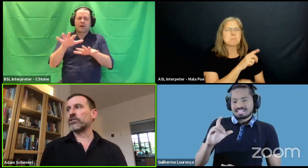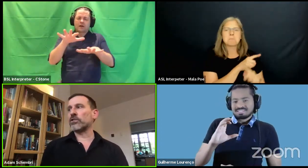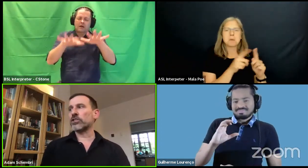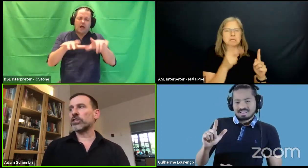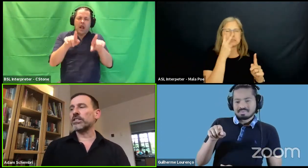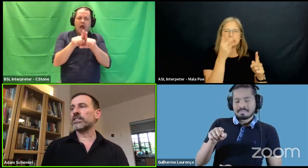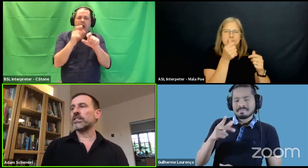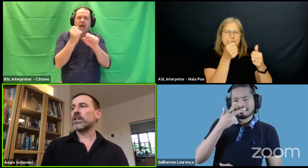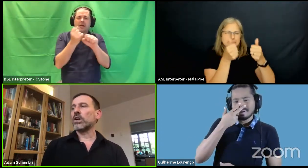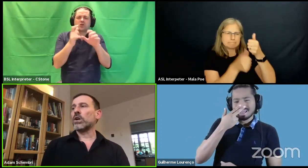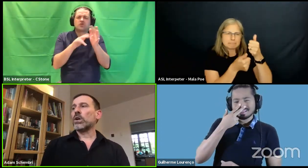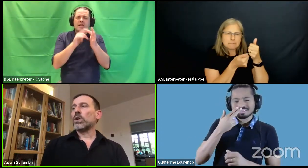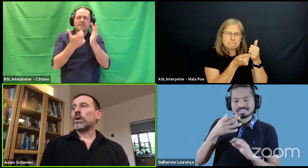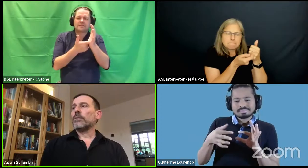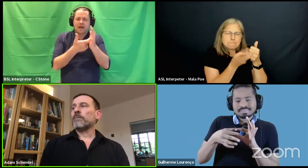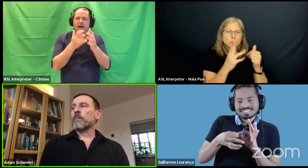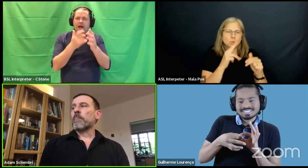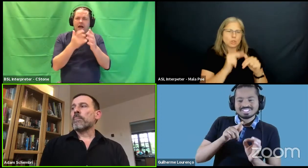of constructions.